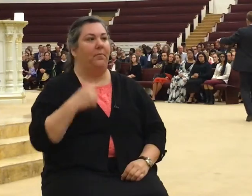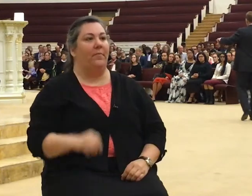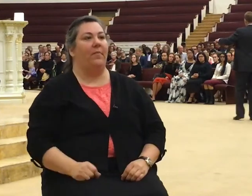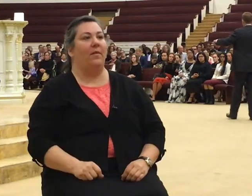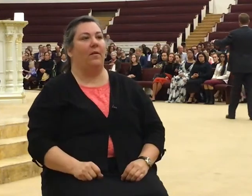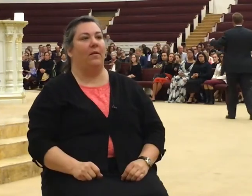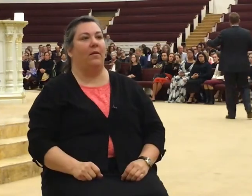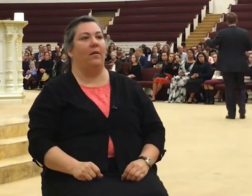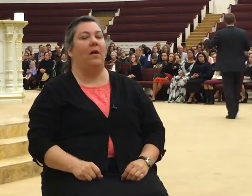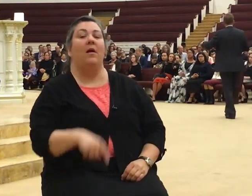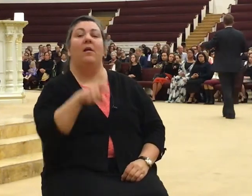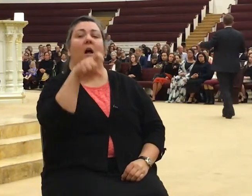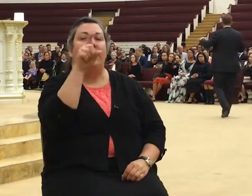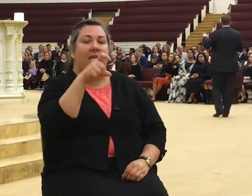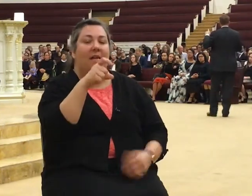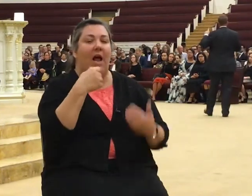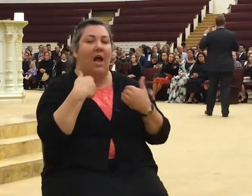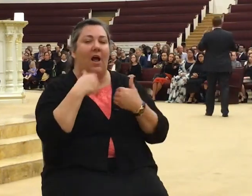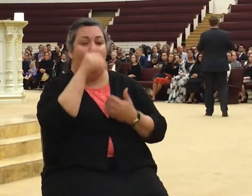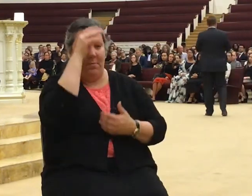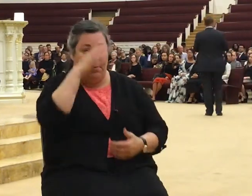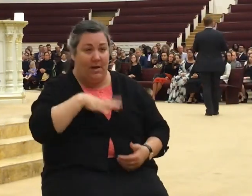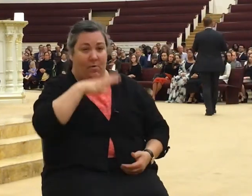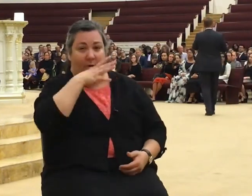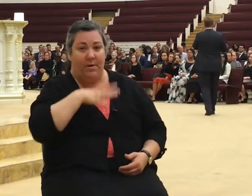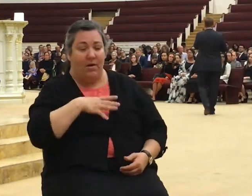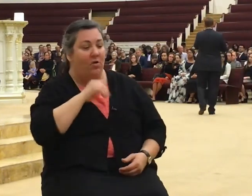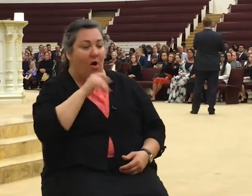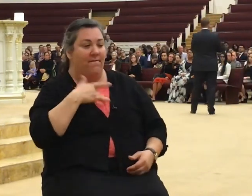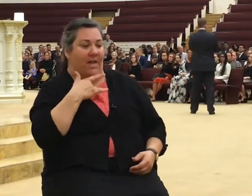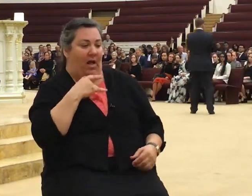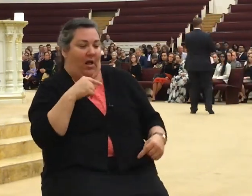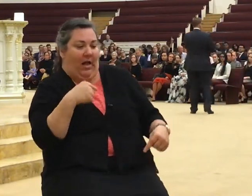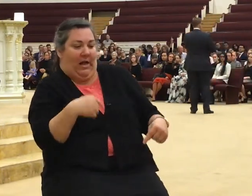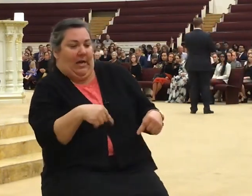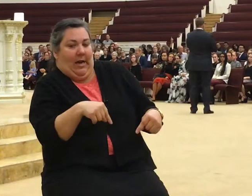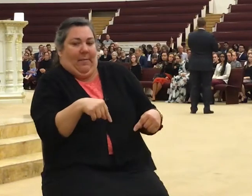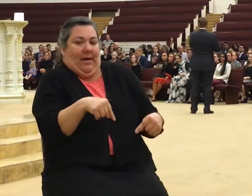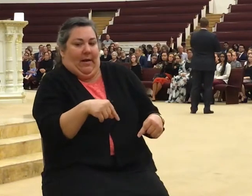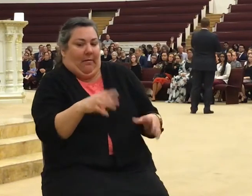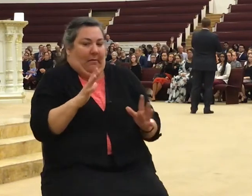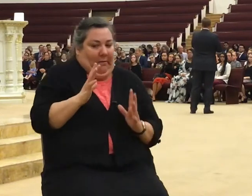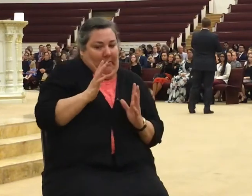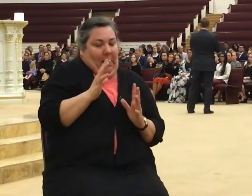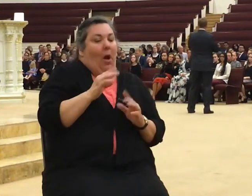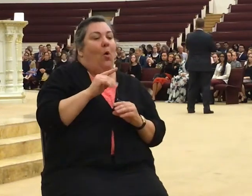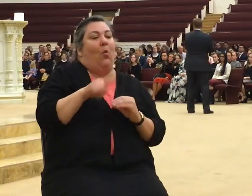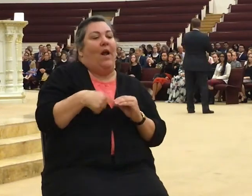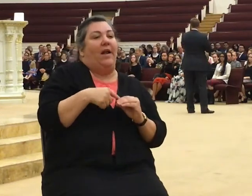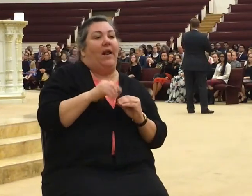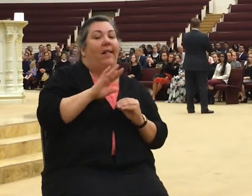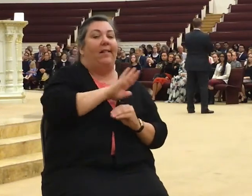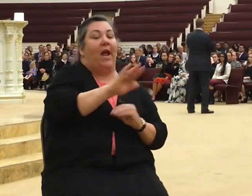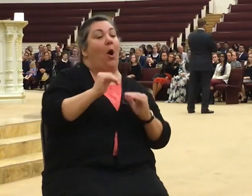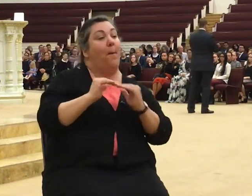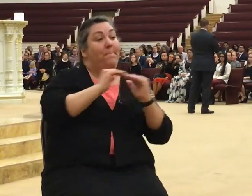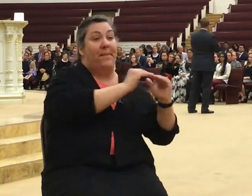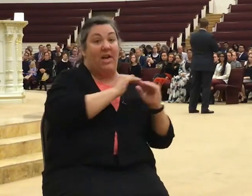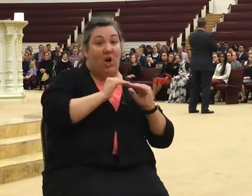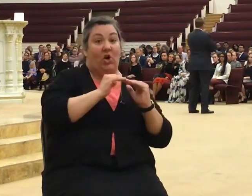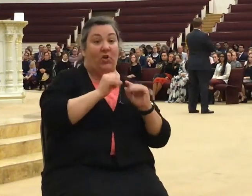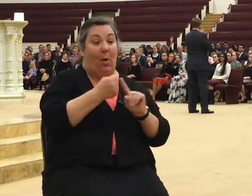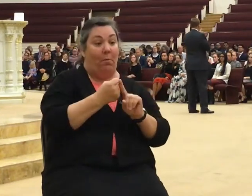There needs to be some men and women that are not intimidated by their peers when their peers get off track and become a hindrance